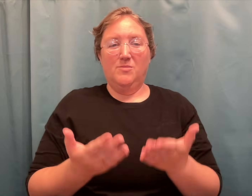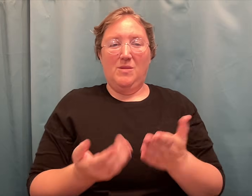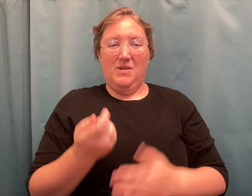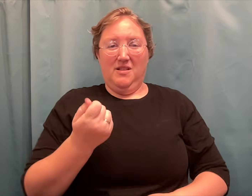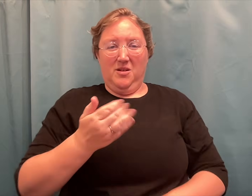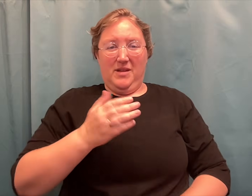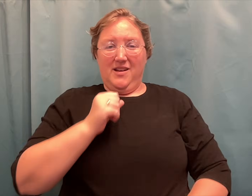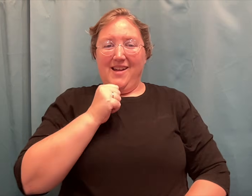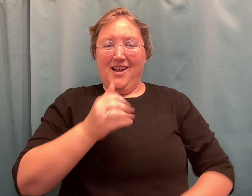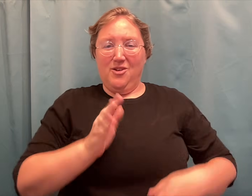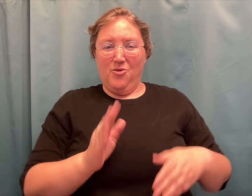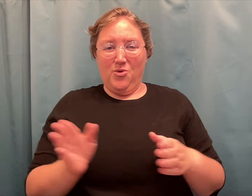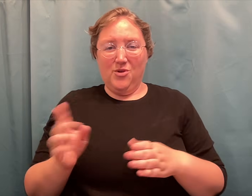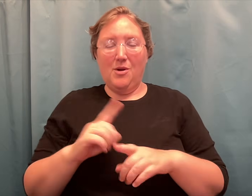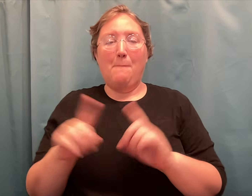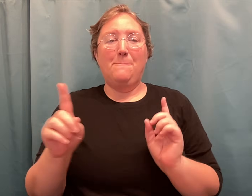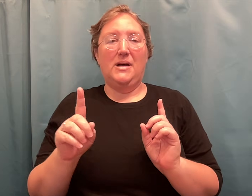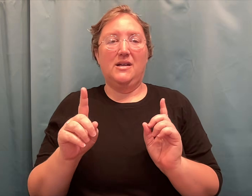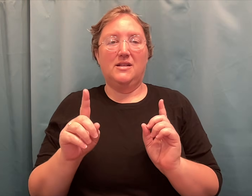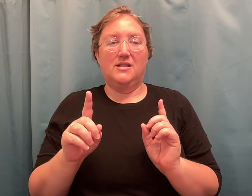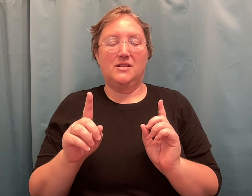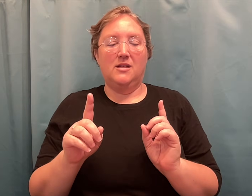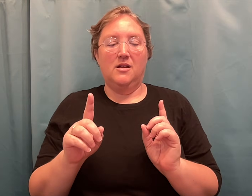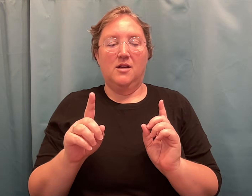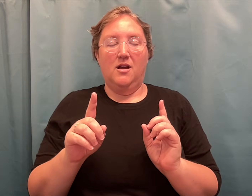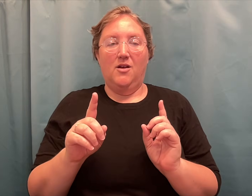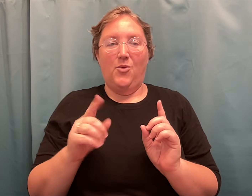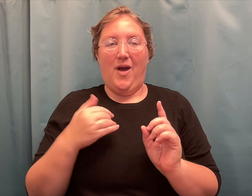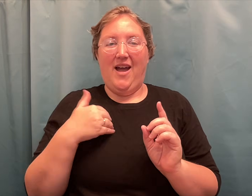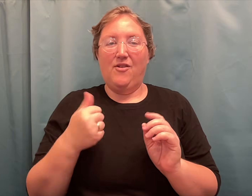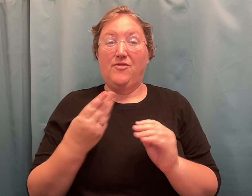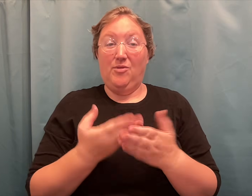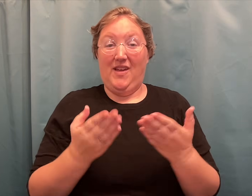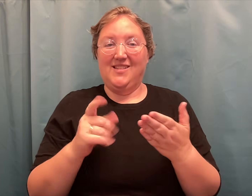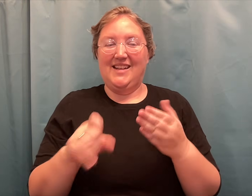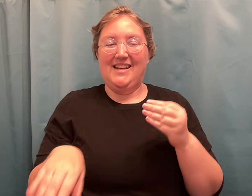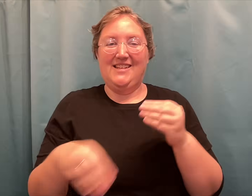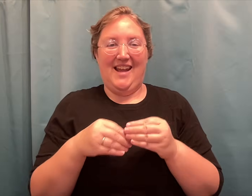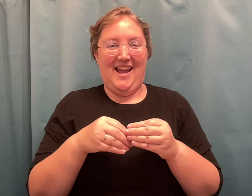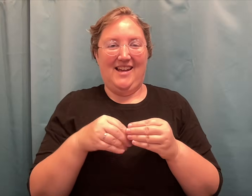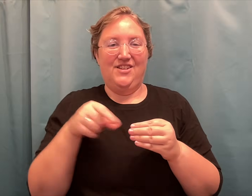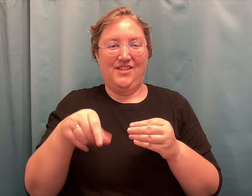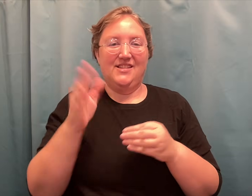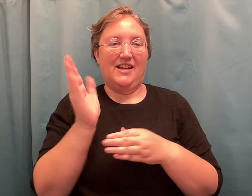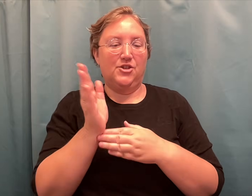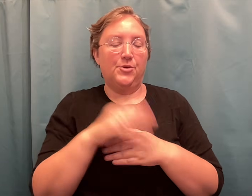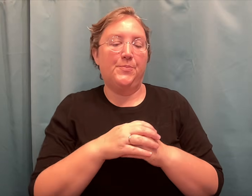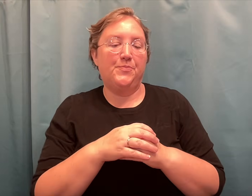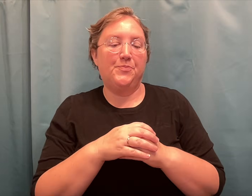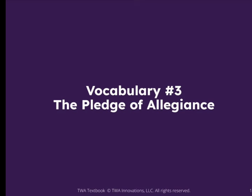This might be a little bit out of order, but I have a few things that I need to add to this lecture.